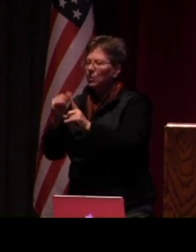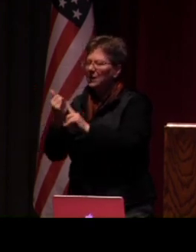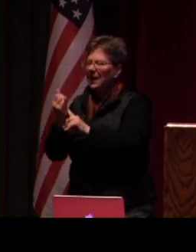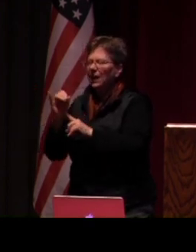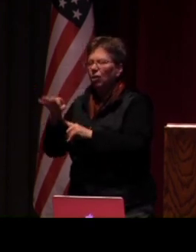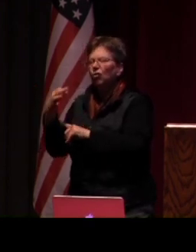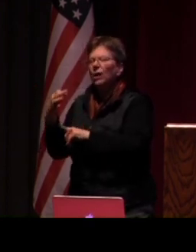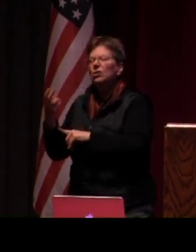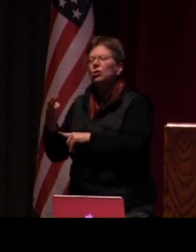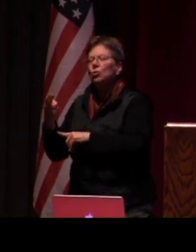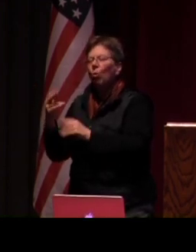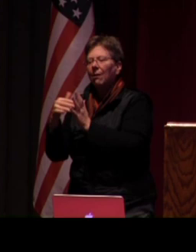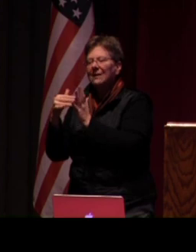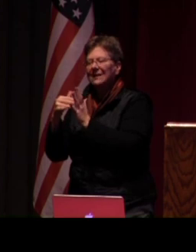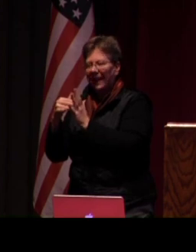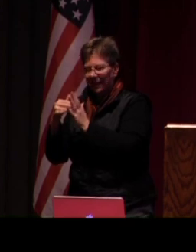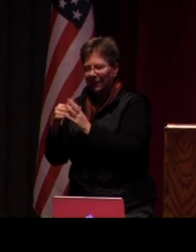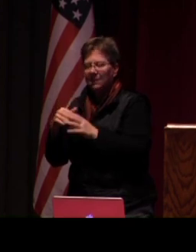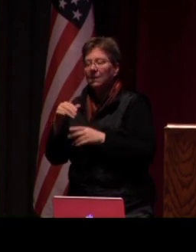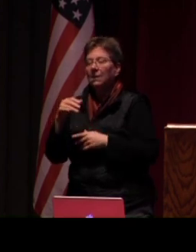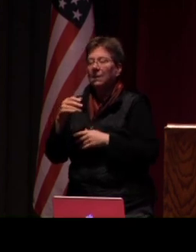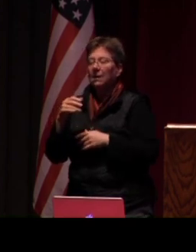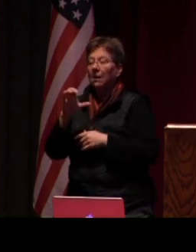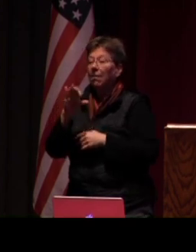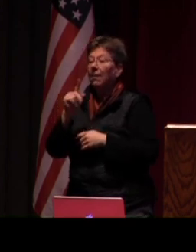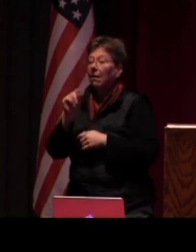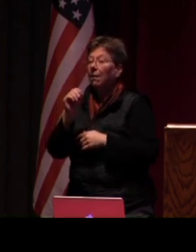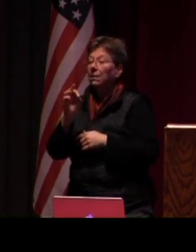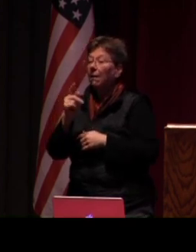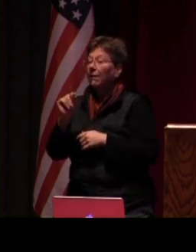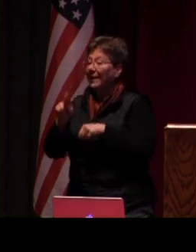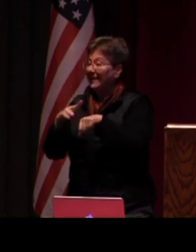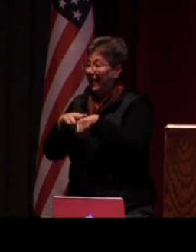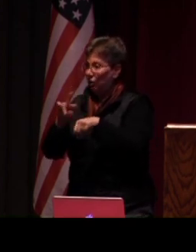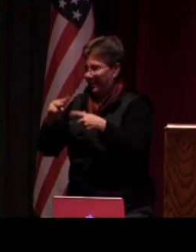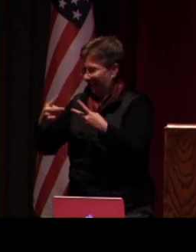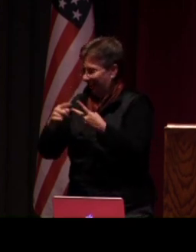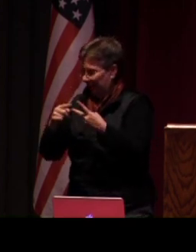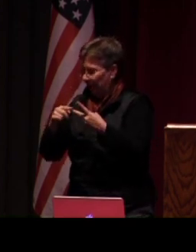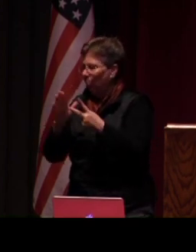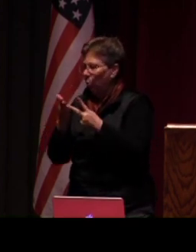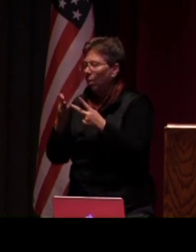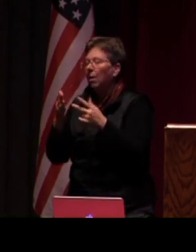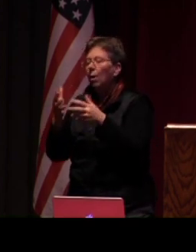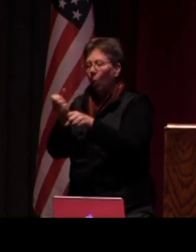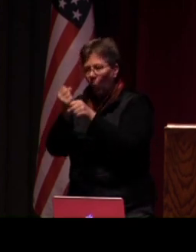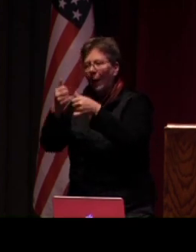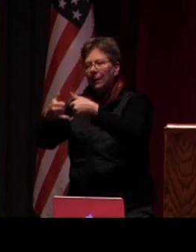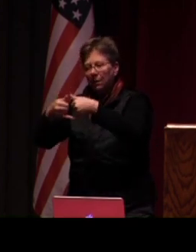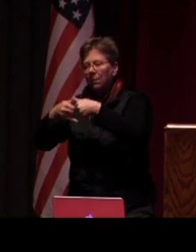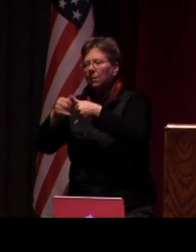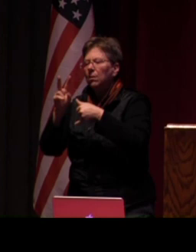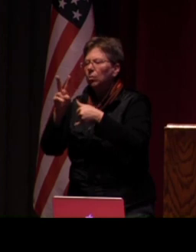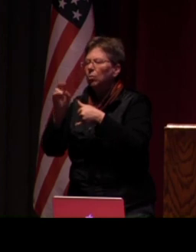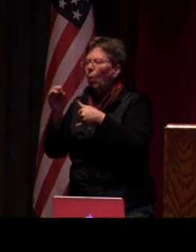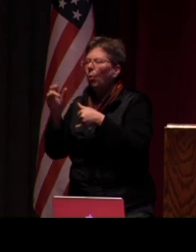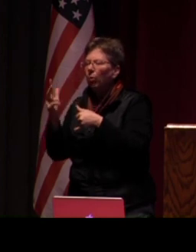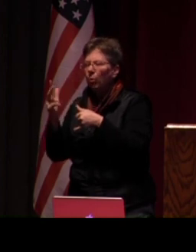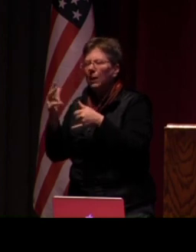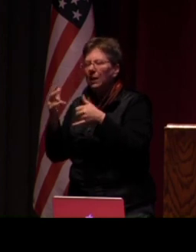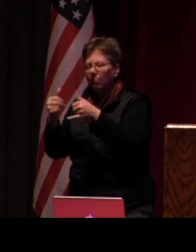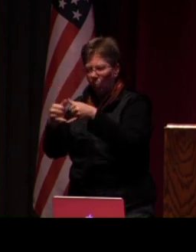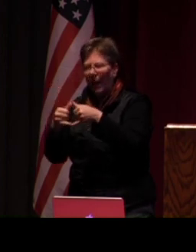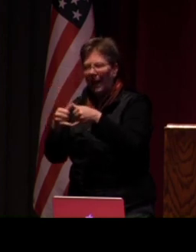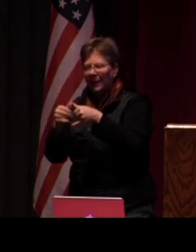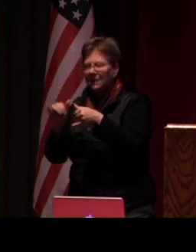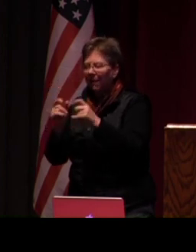the following year. The Cult of the Nation in France, his next book, won the 2003 Leo Gershoy Prize, which